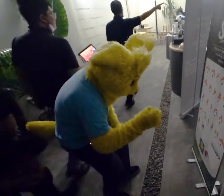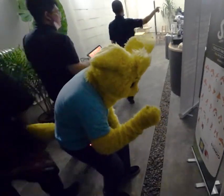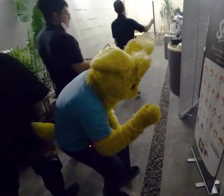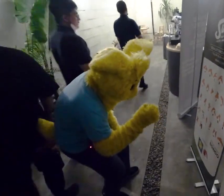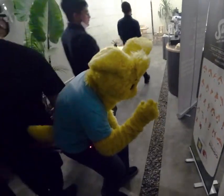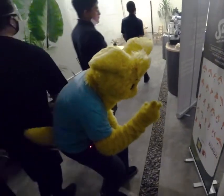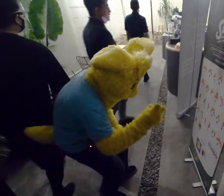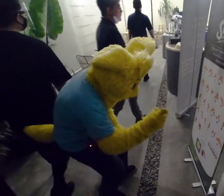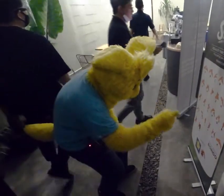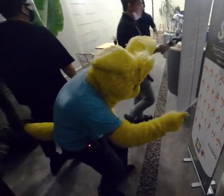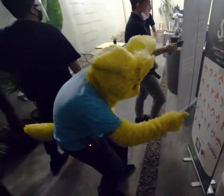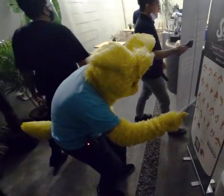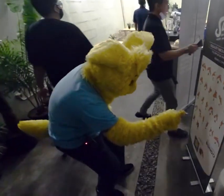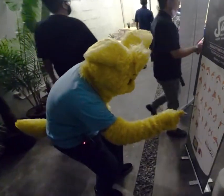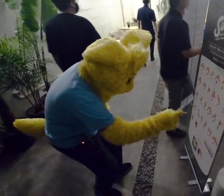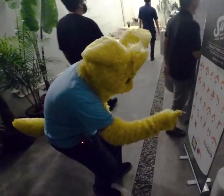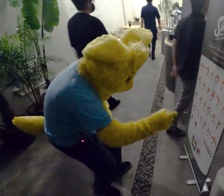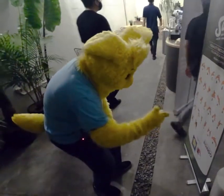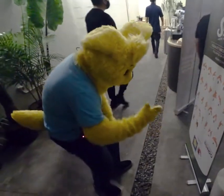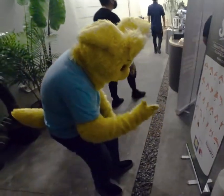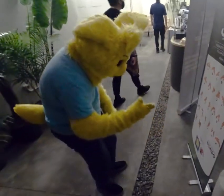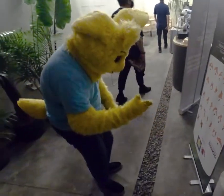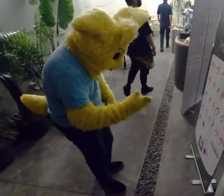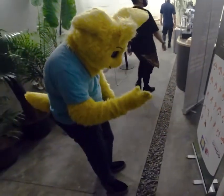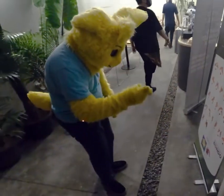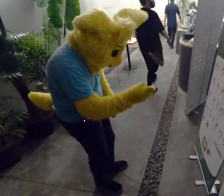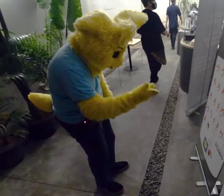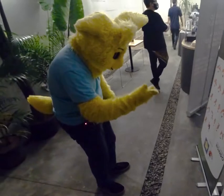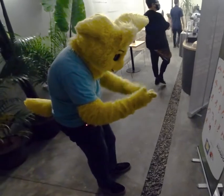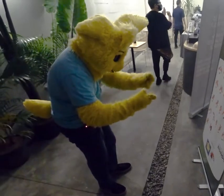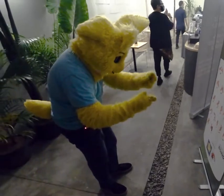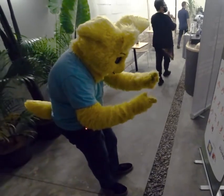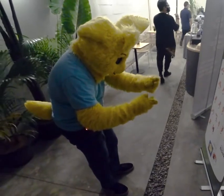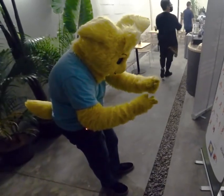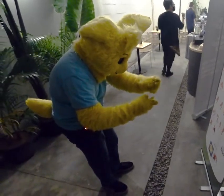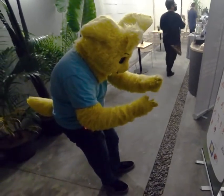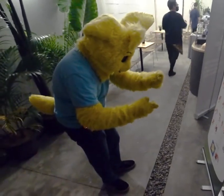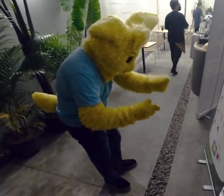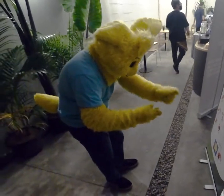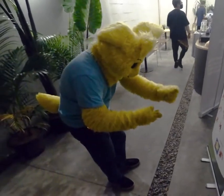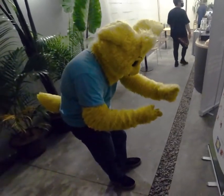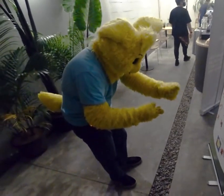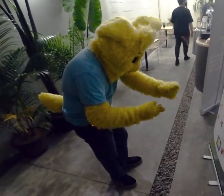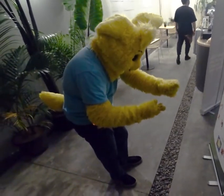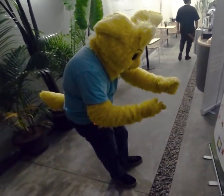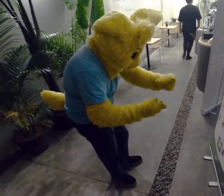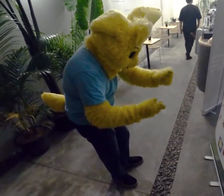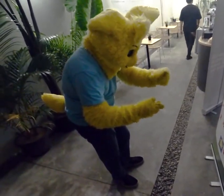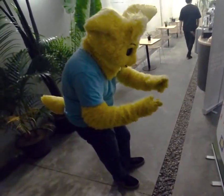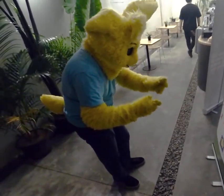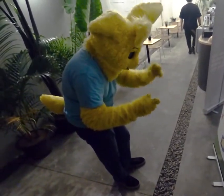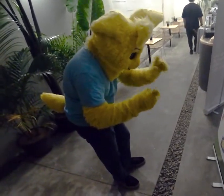and then oh oh i have to flick this again